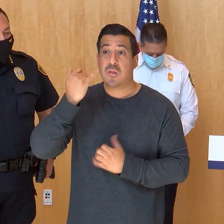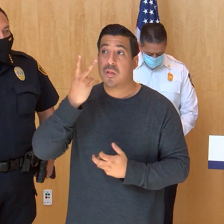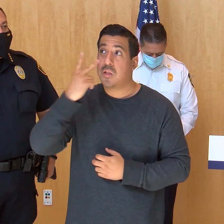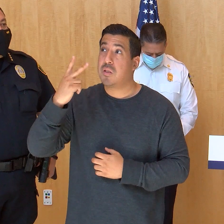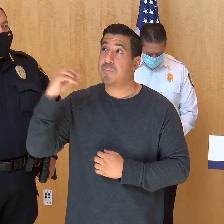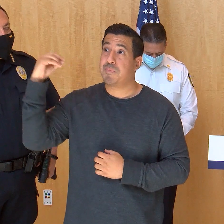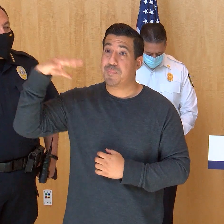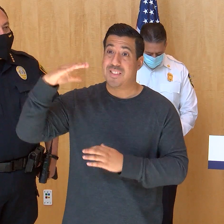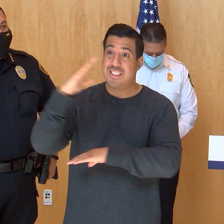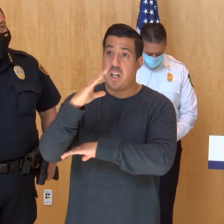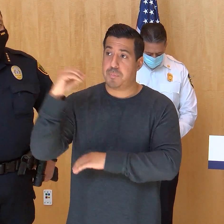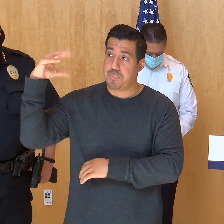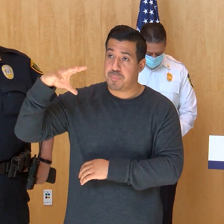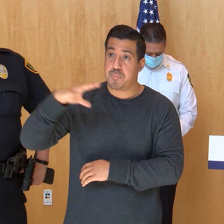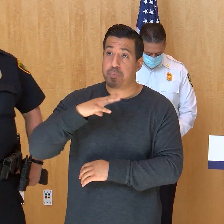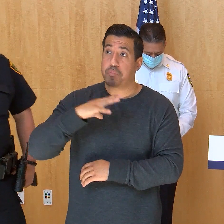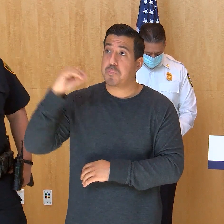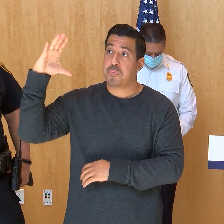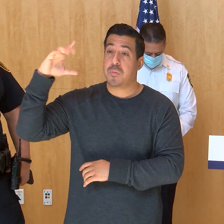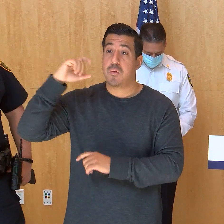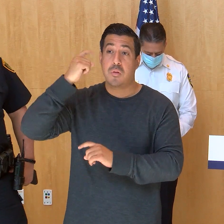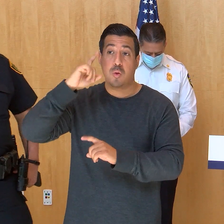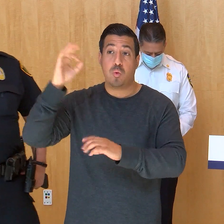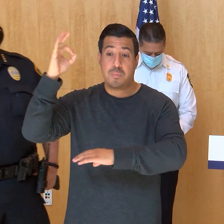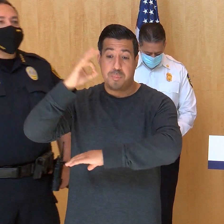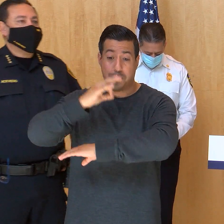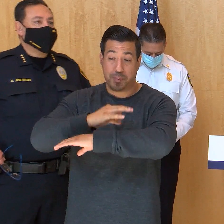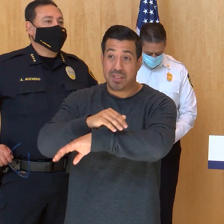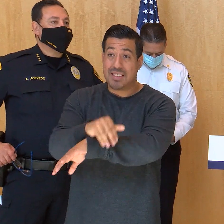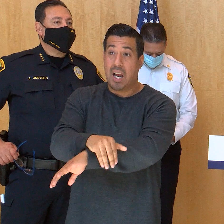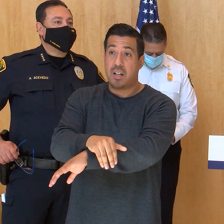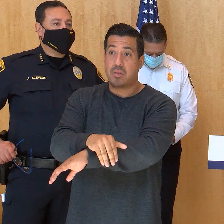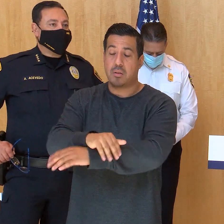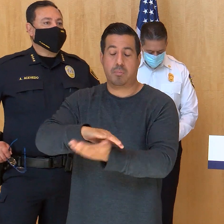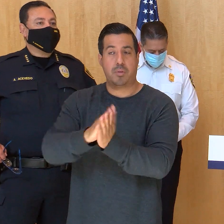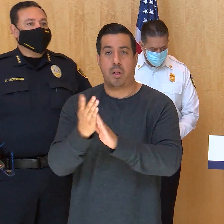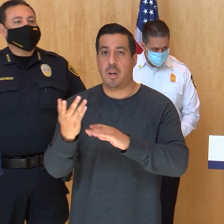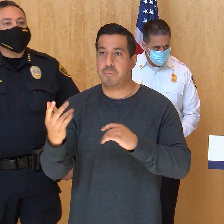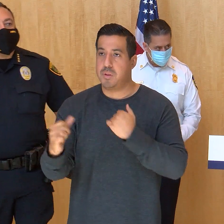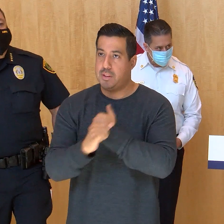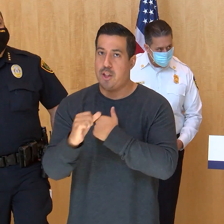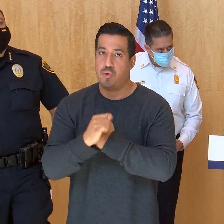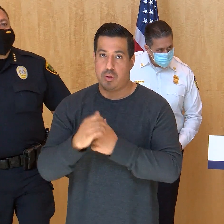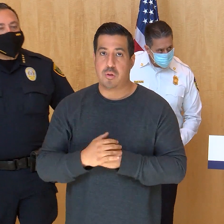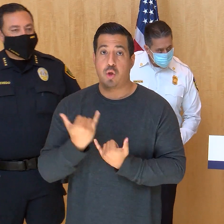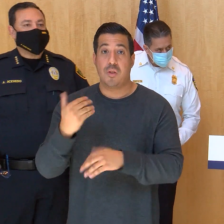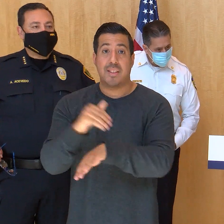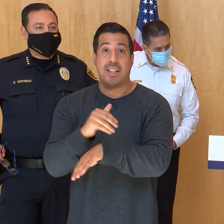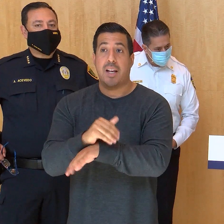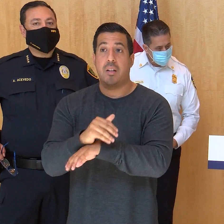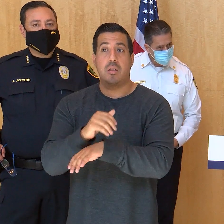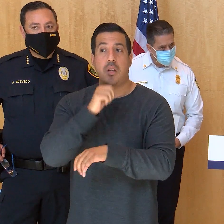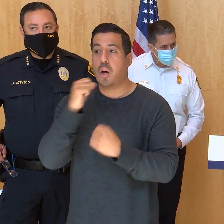during the day, at nighttime, it becomes very dangerous. So tonight you need to be